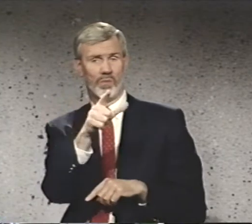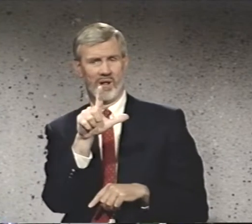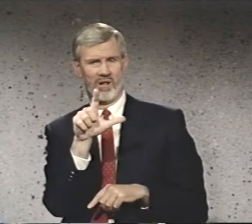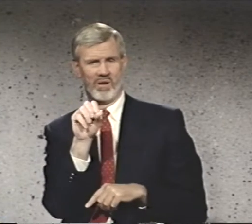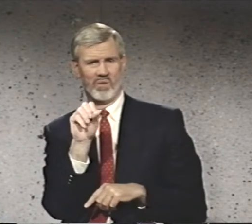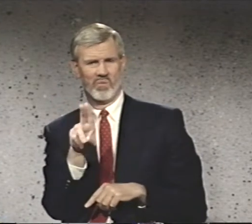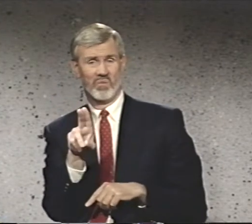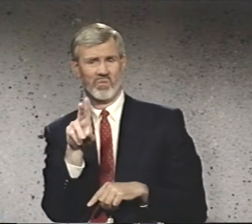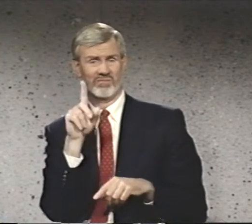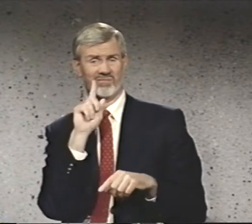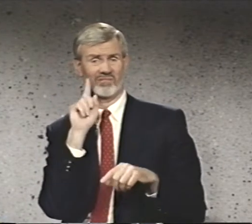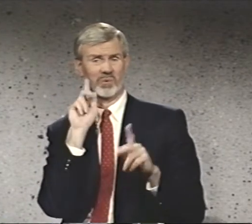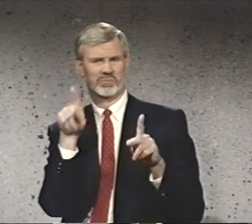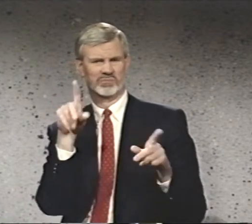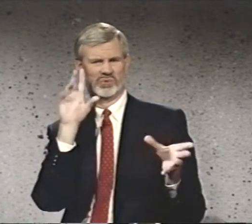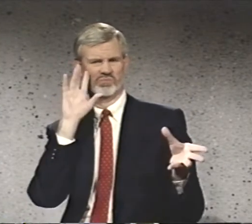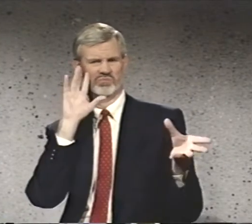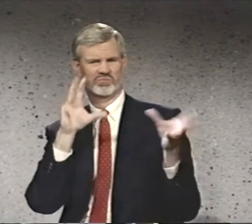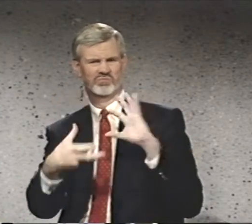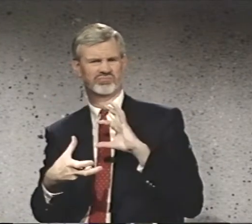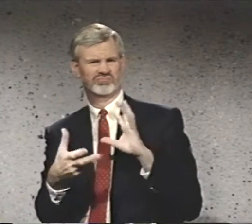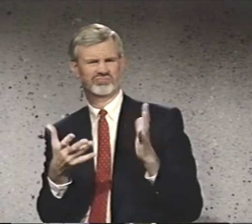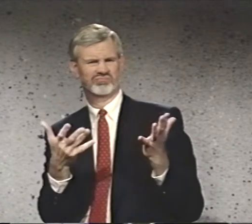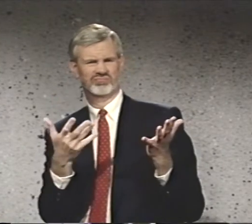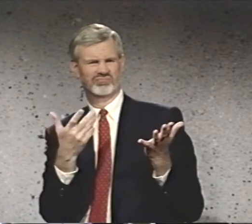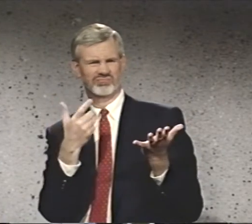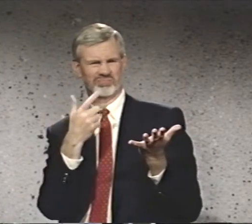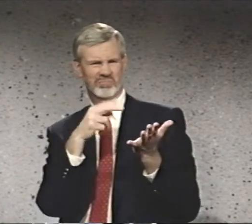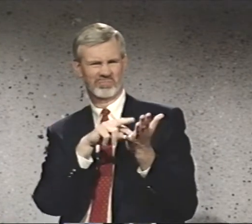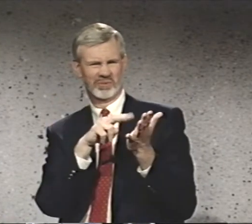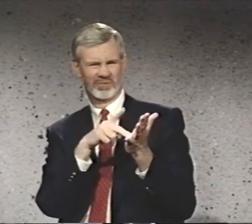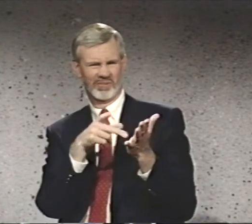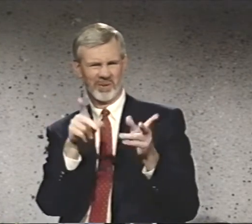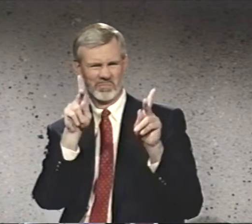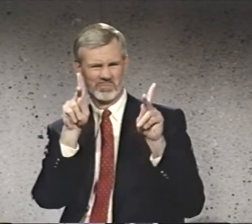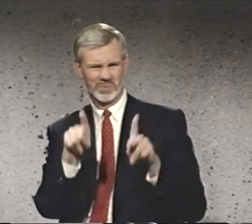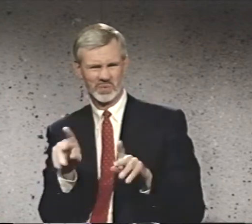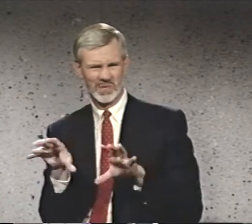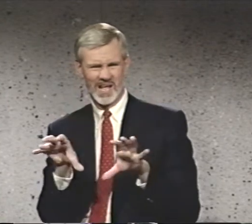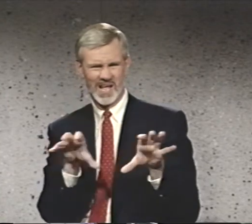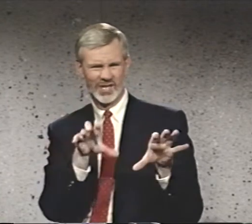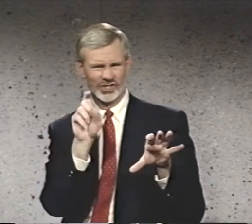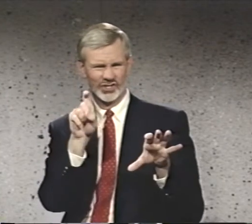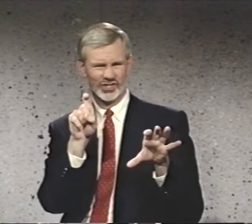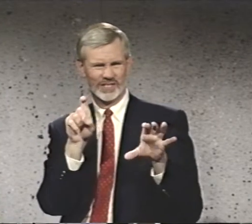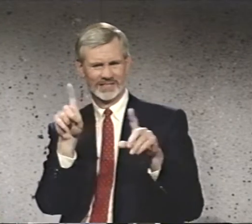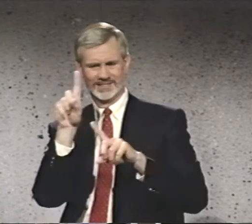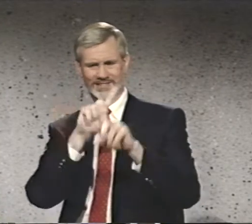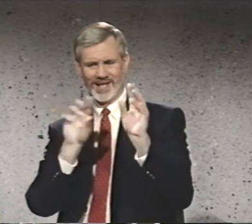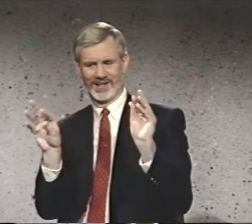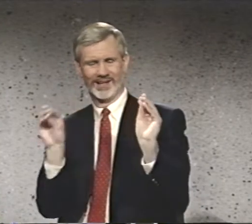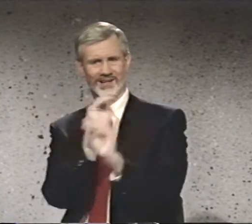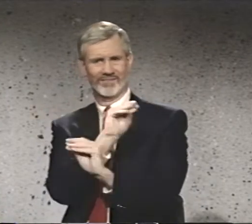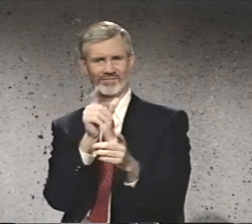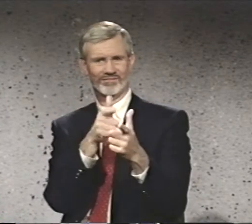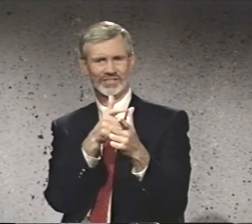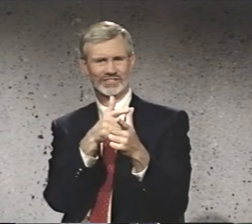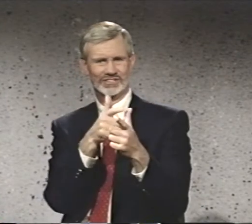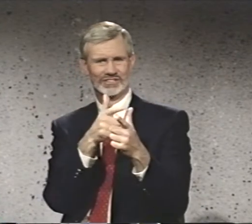throw Lou, a deaf person would be confused because the person doing the action should always be signed first